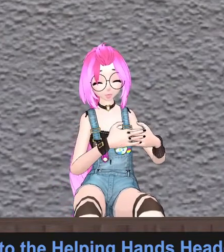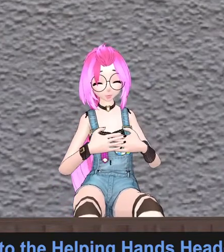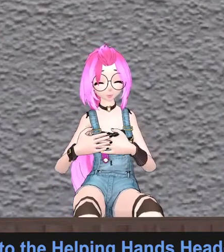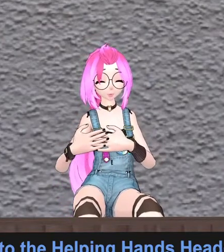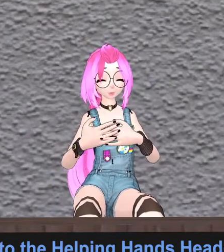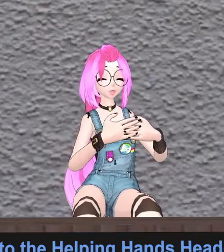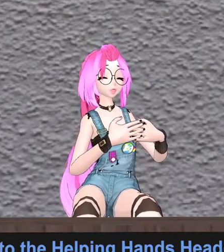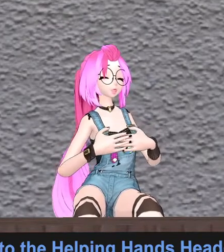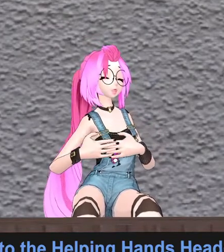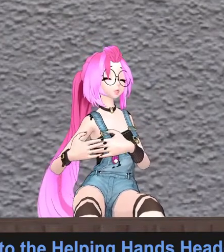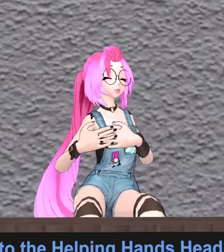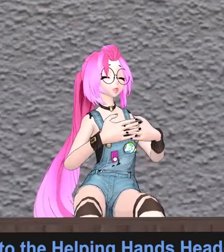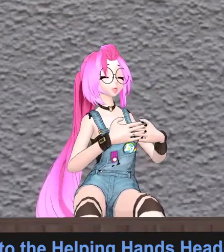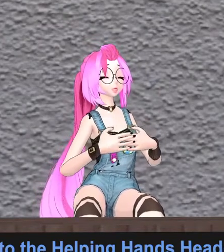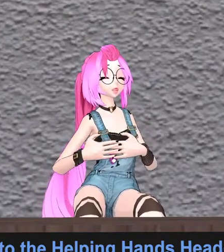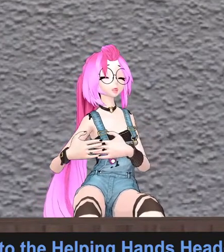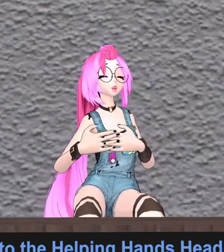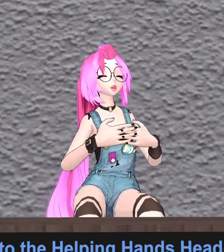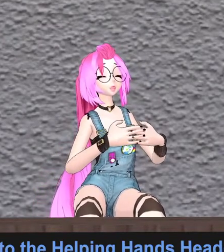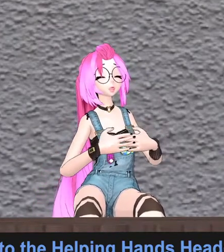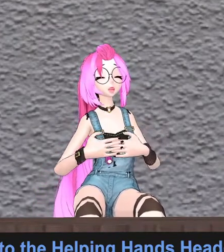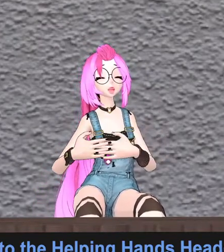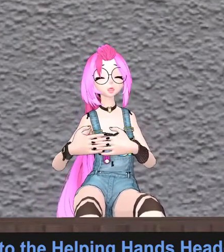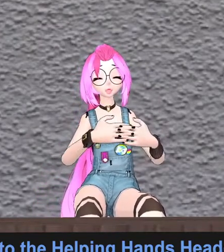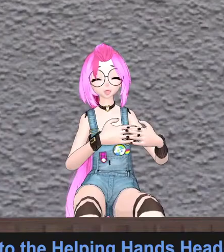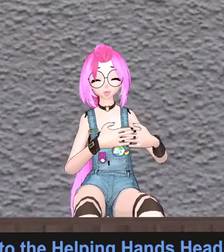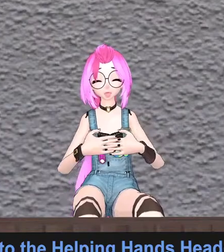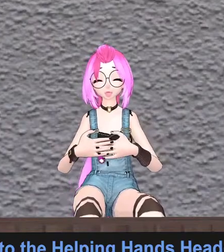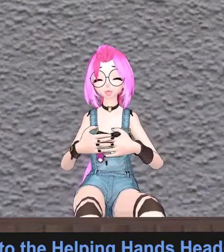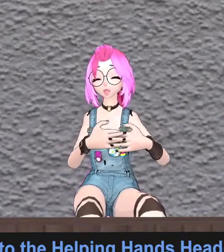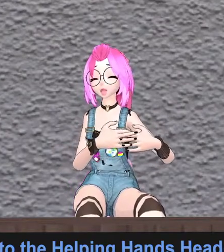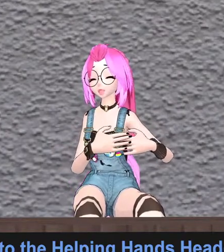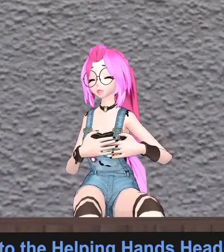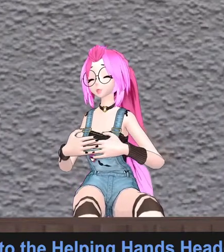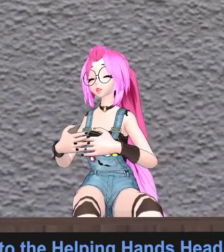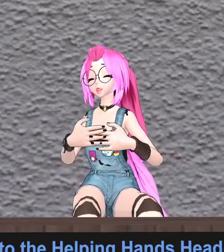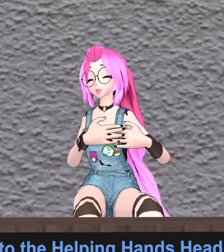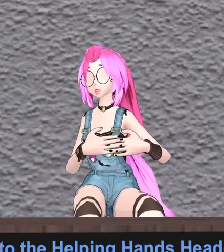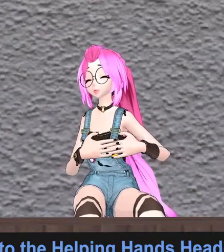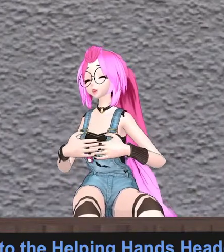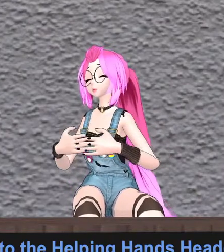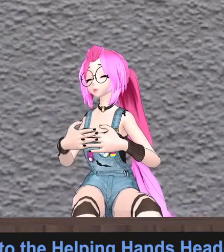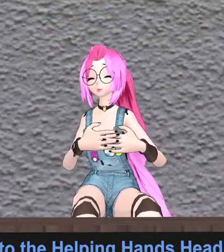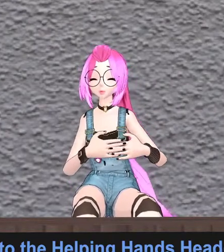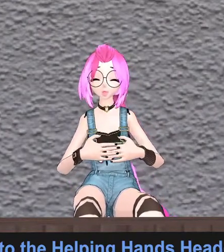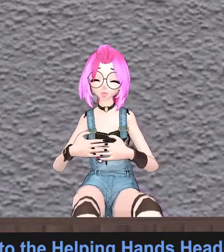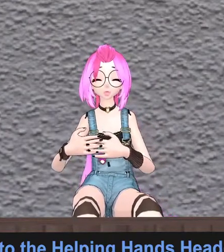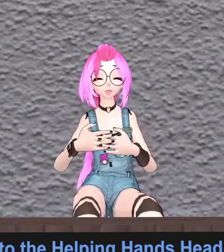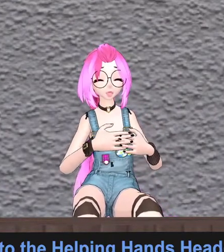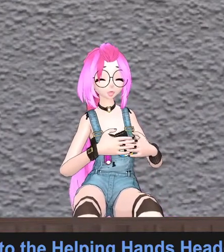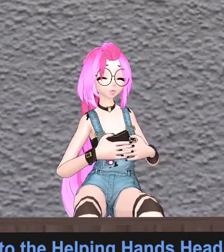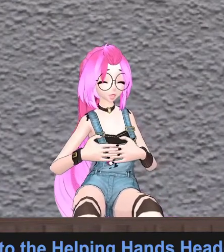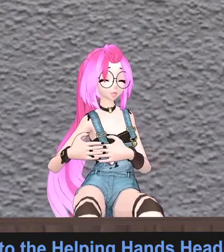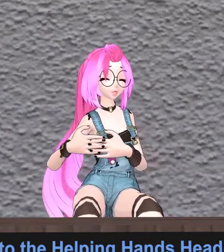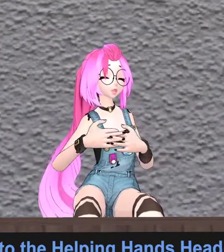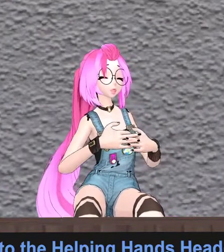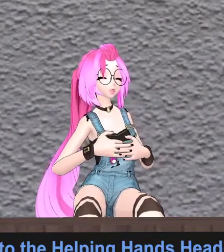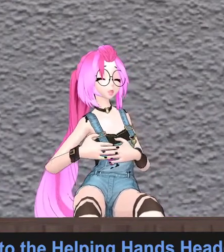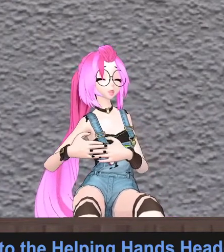showing together, because what's more American than being united and playing football, or American football? That's